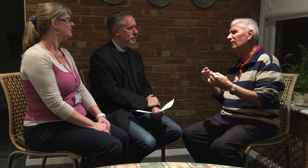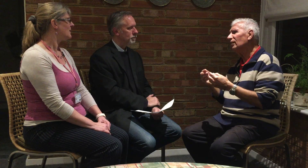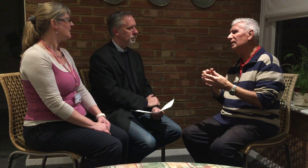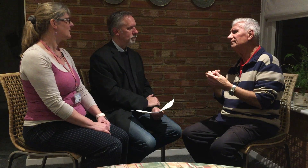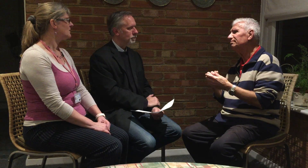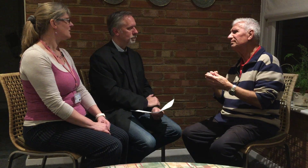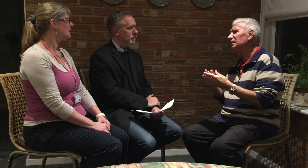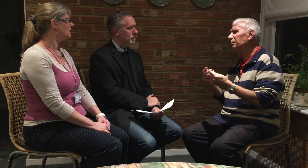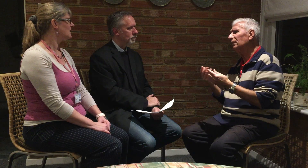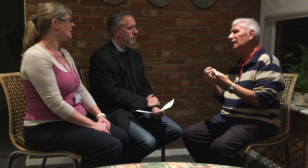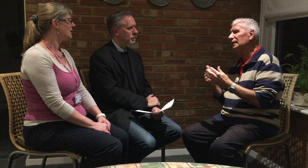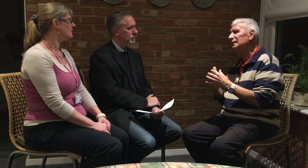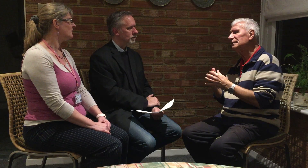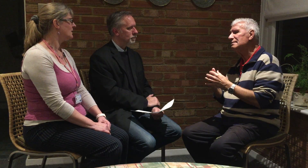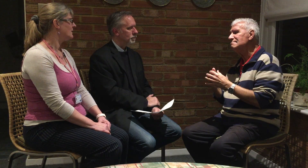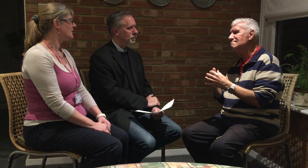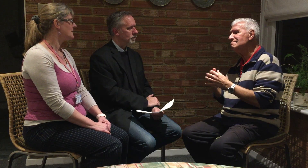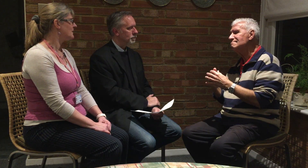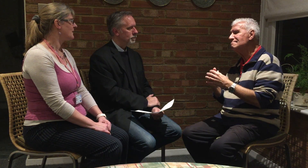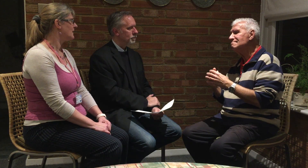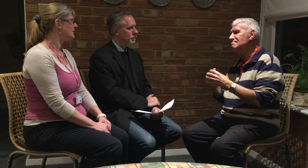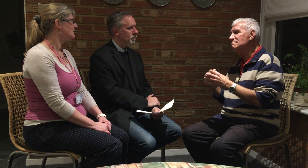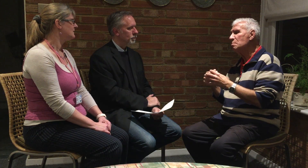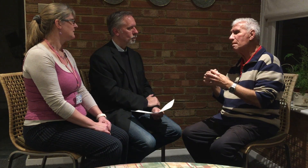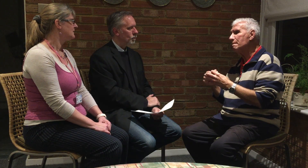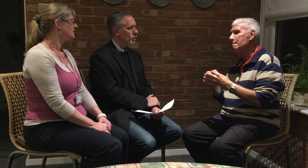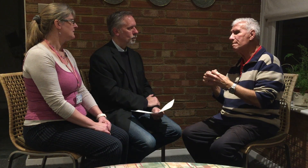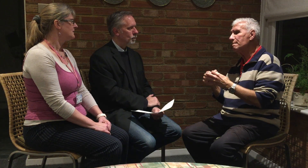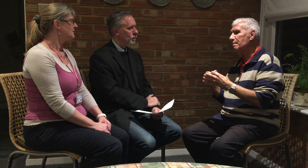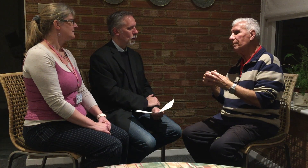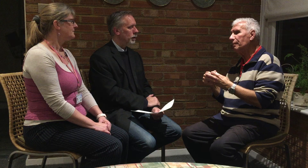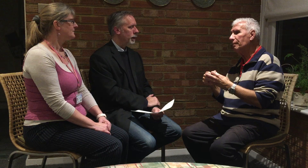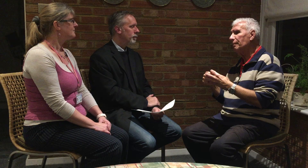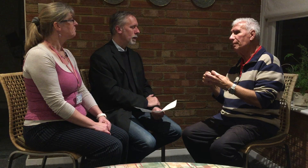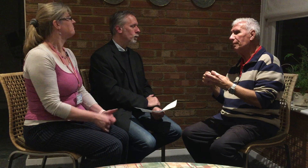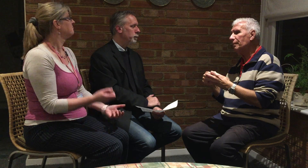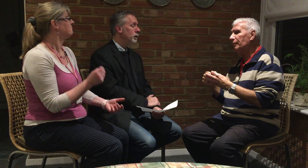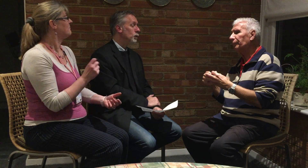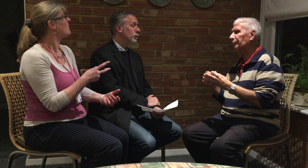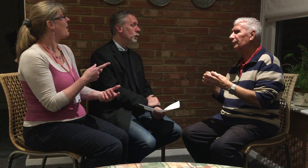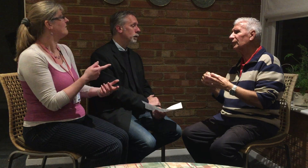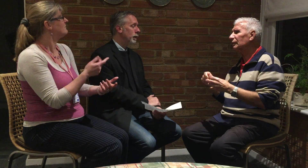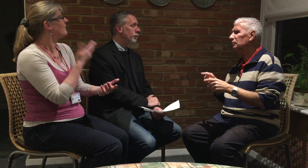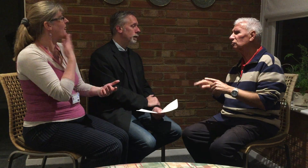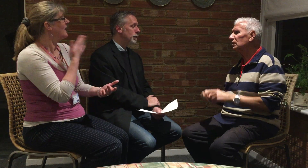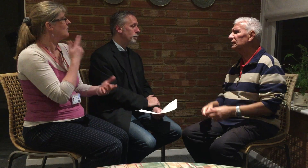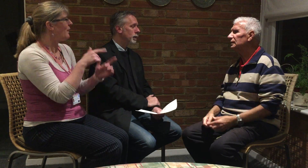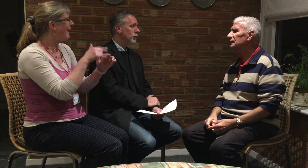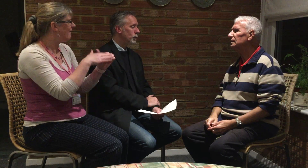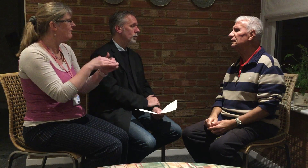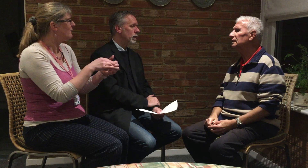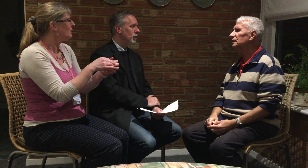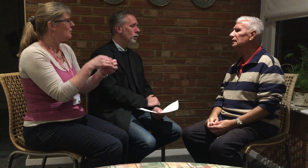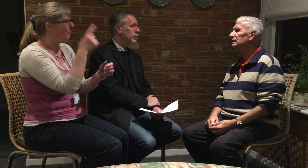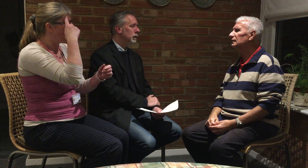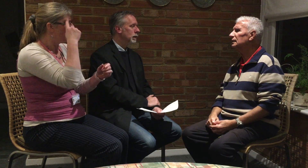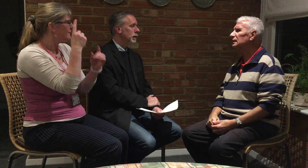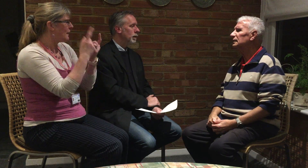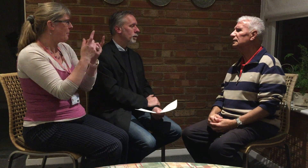Maybe I could try and have a little think for you if there's something. Okay, that would be useful if there's something you can think of that